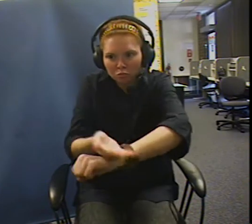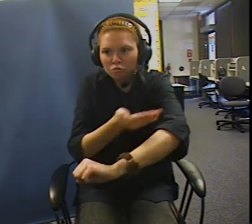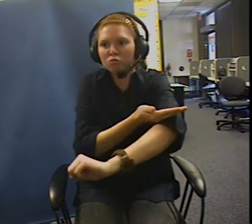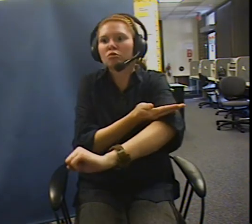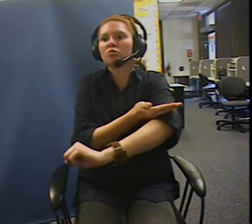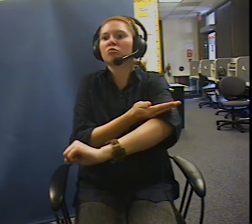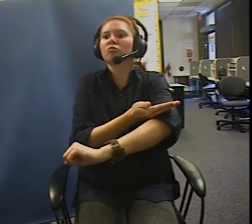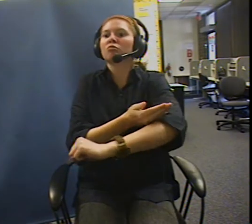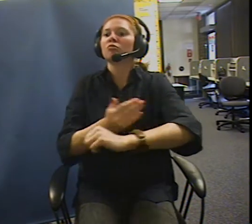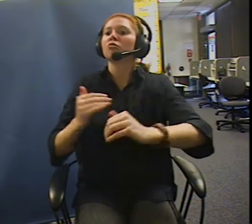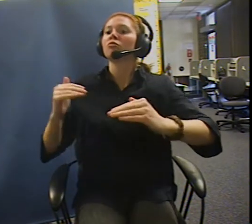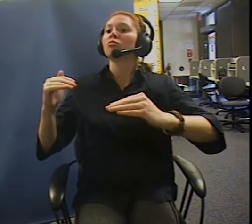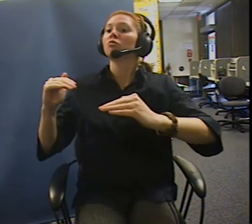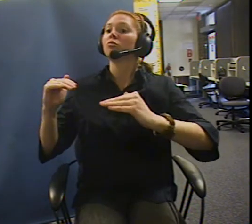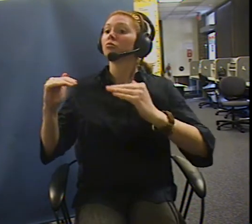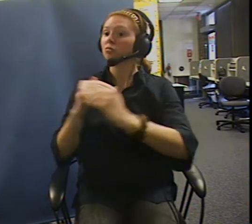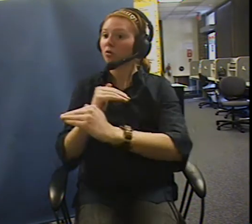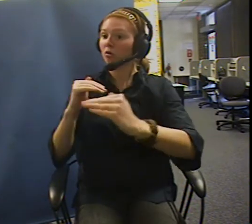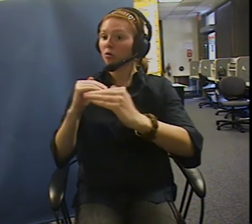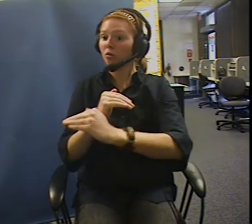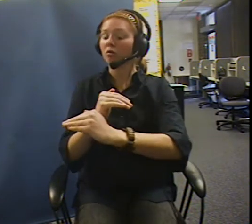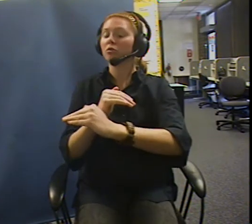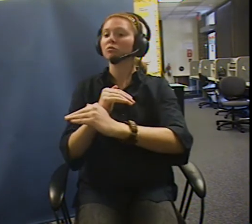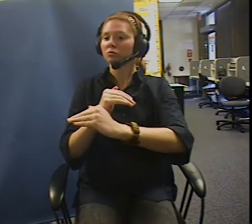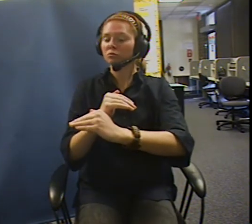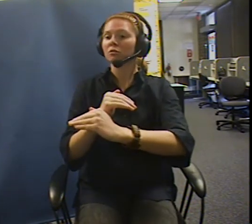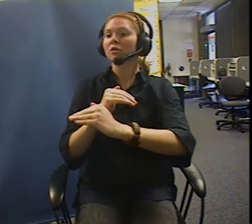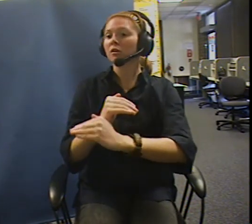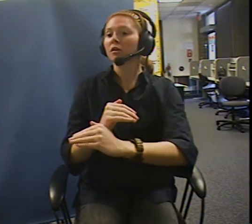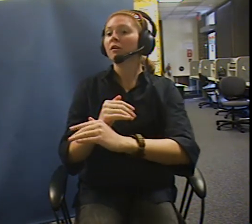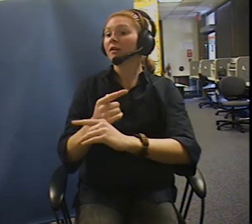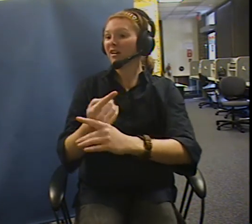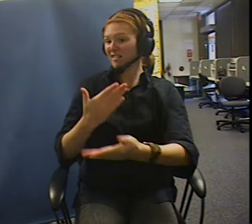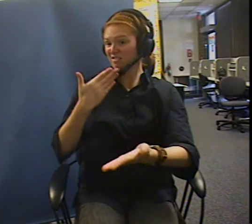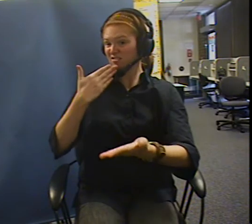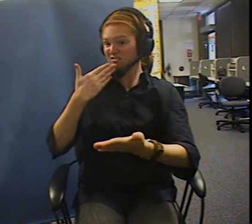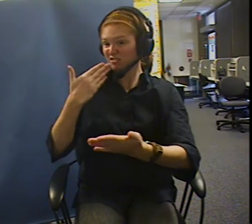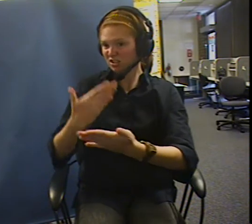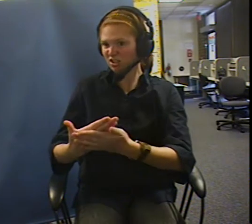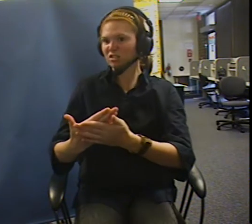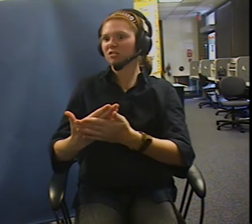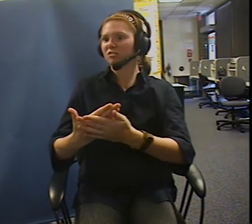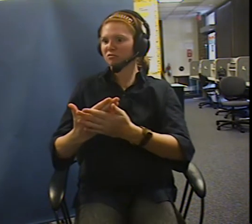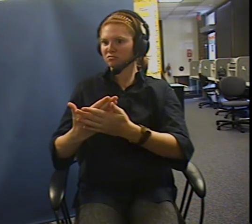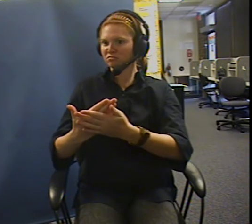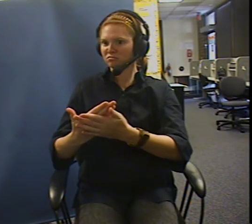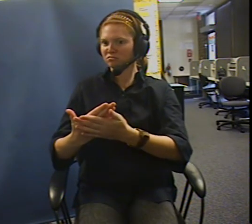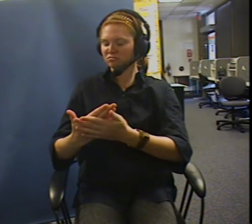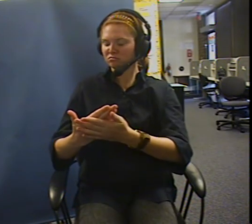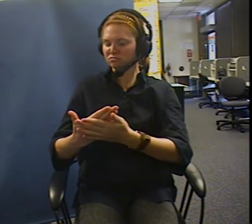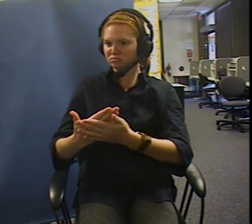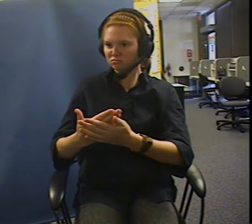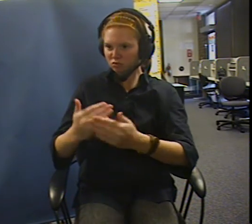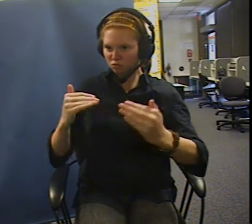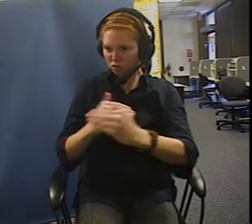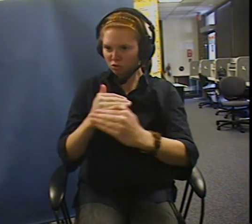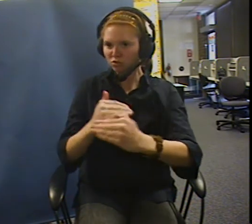for middle-income families to move out of the cities to the suburbs. Remember during this time that employment was